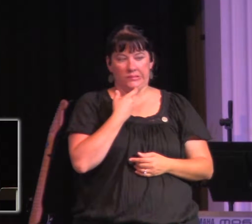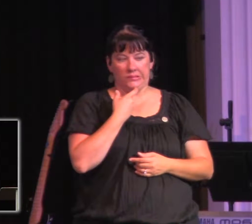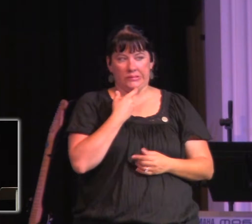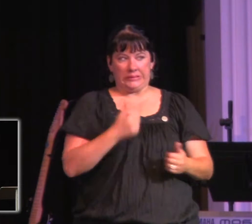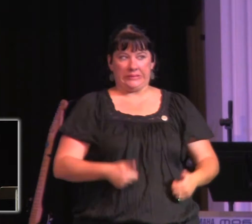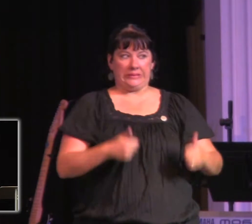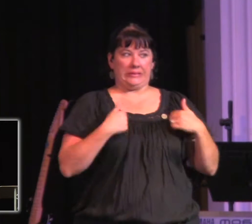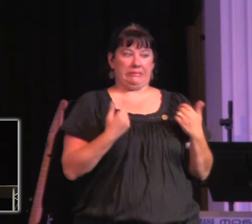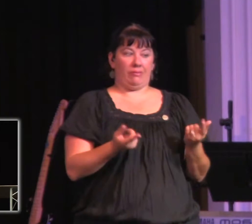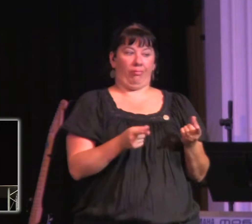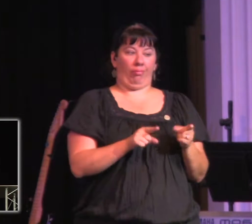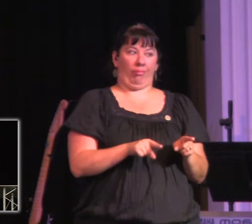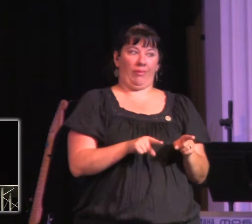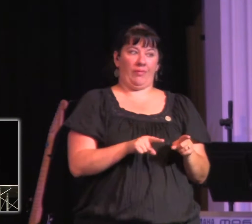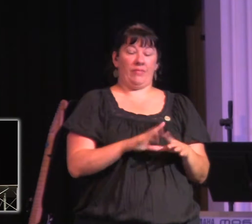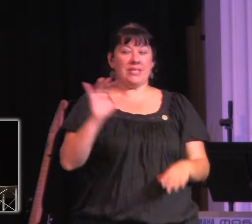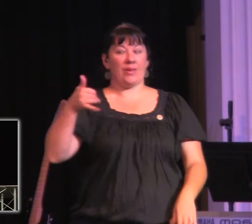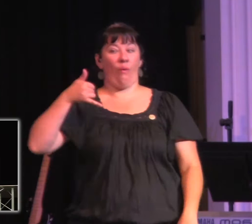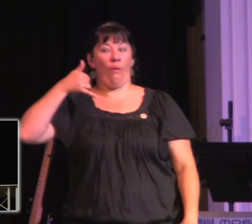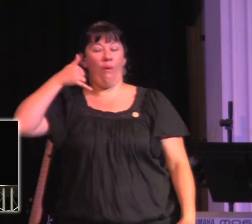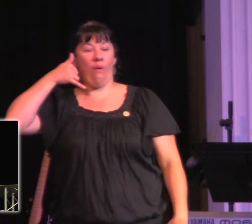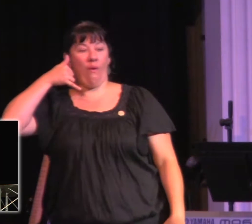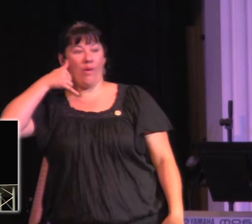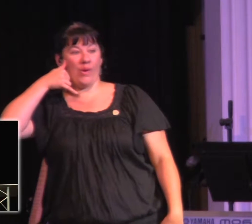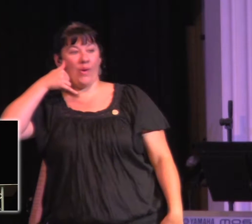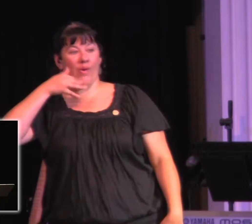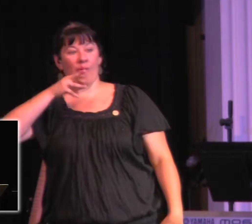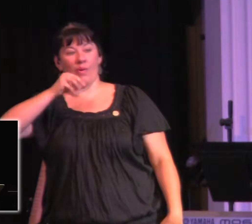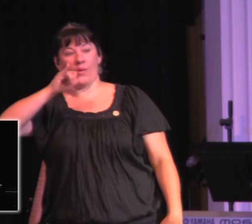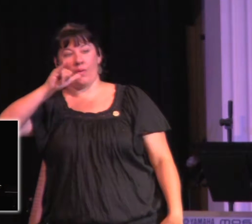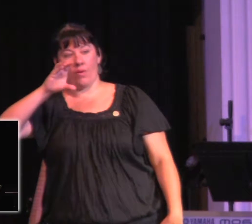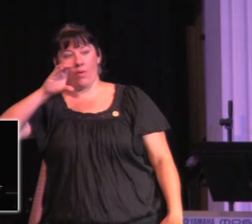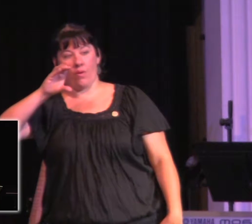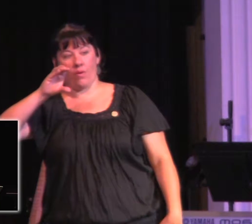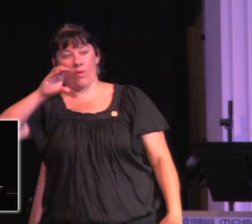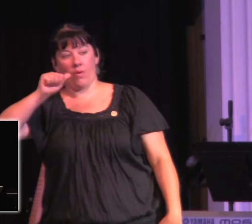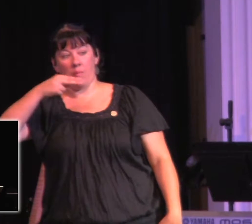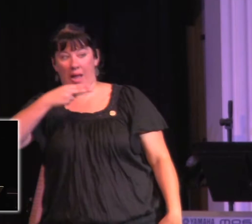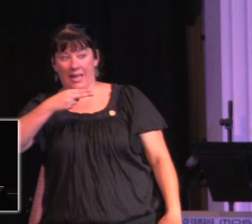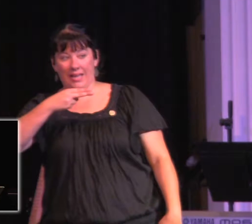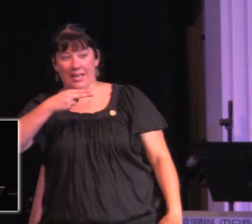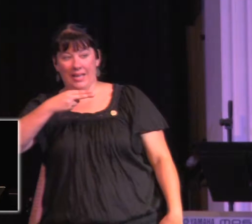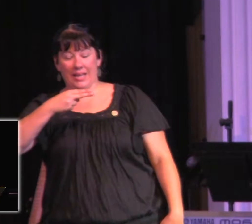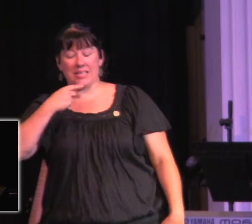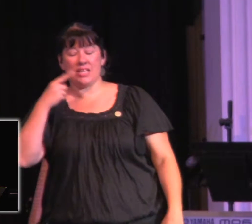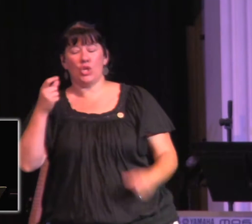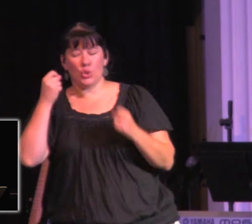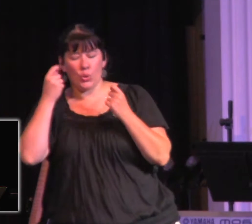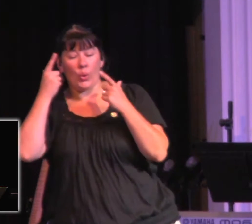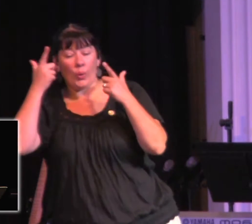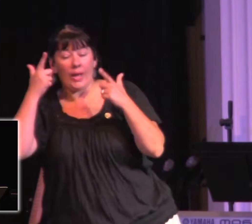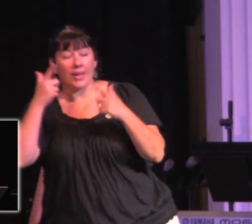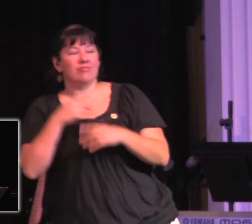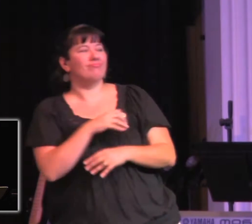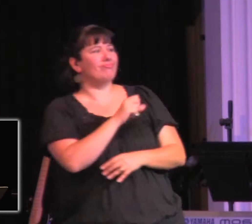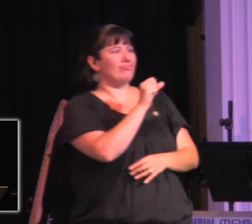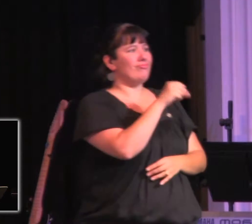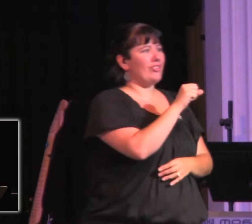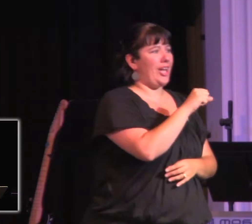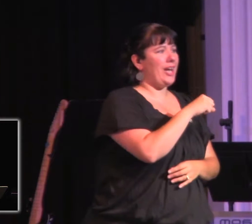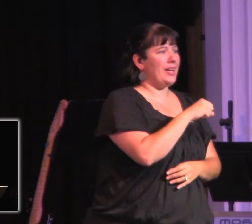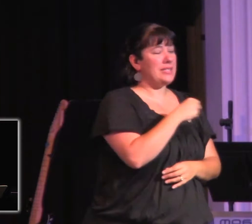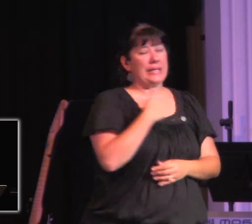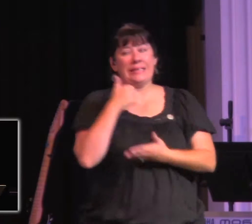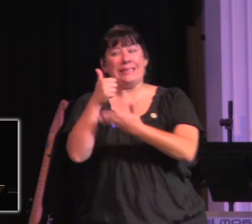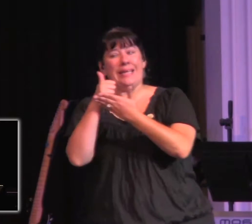called Micah Willis and say, Micah, are you up yet? And he said, yes, I am. Can you please help me? And he helped me retrieve my sermon.